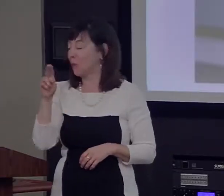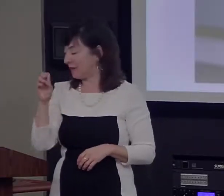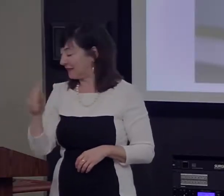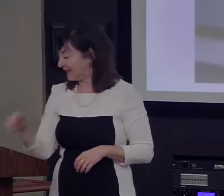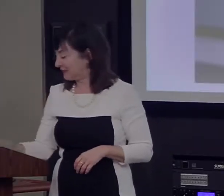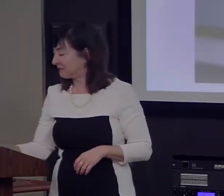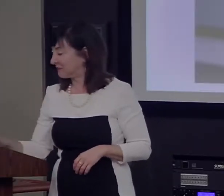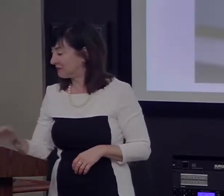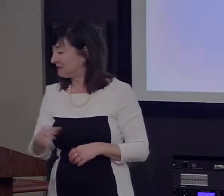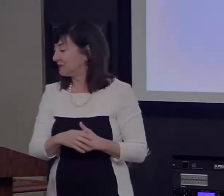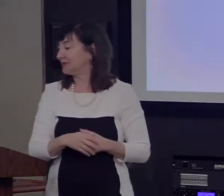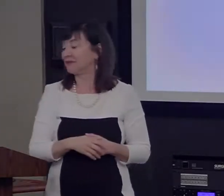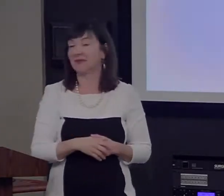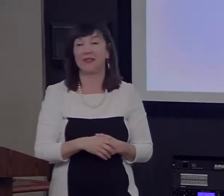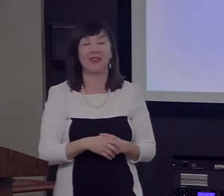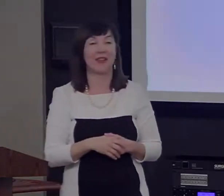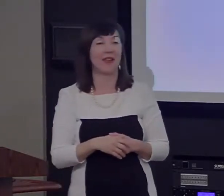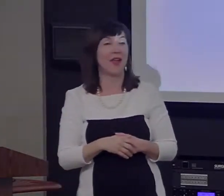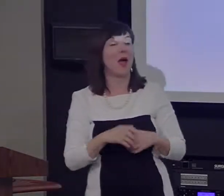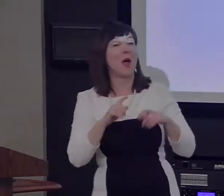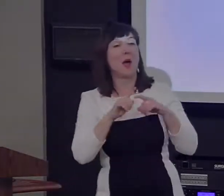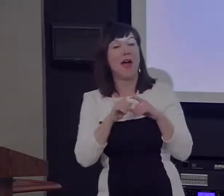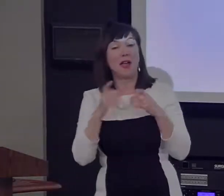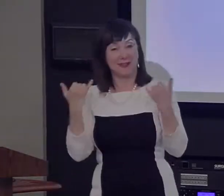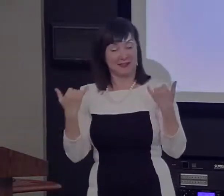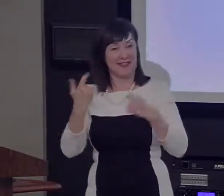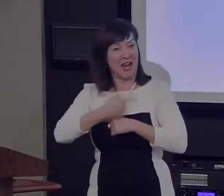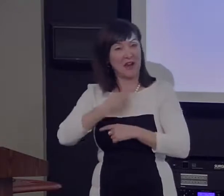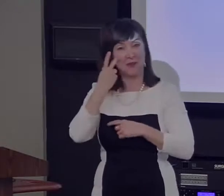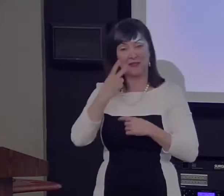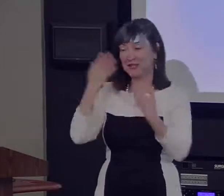concentration in math and numeracy.